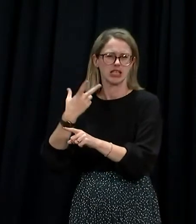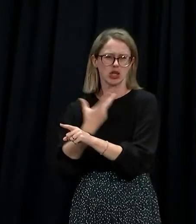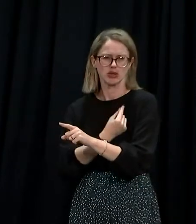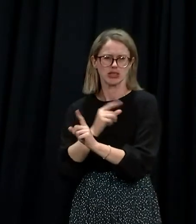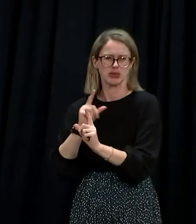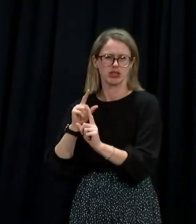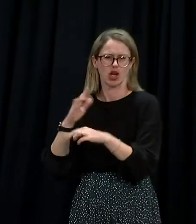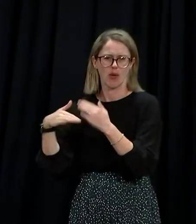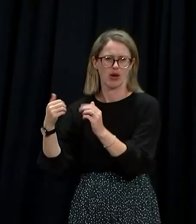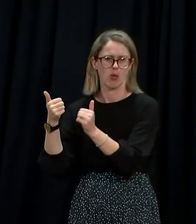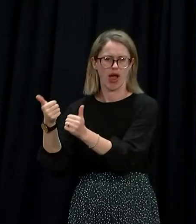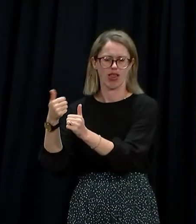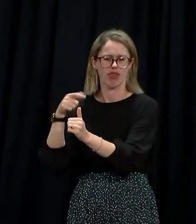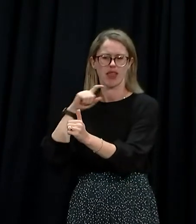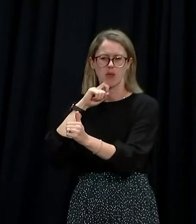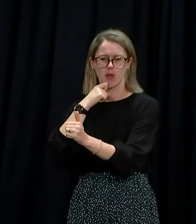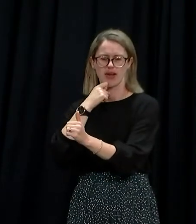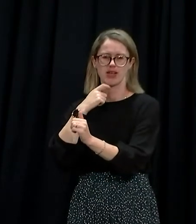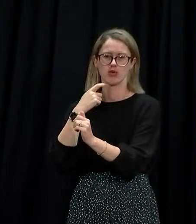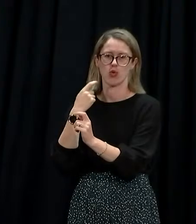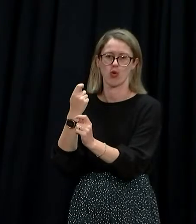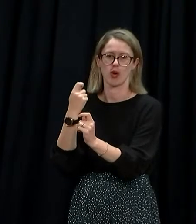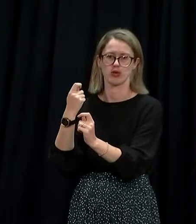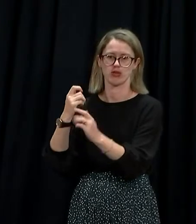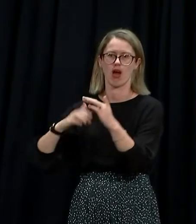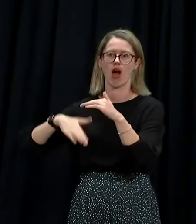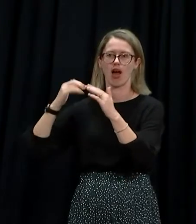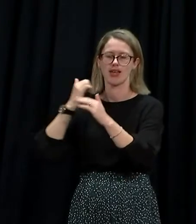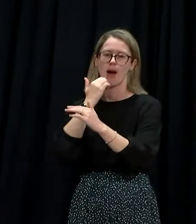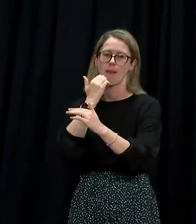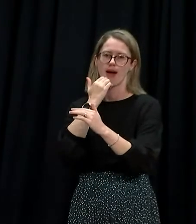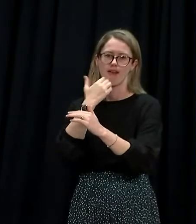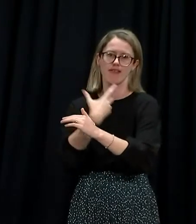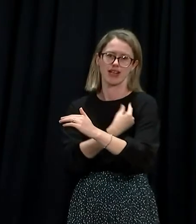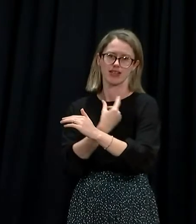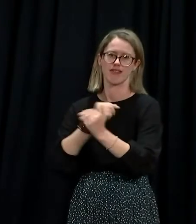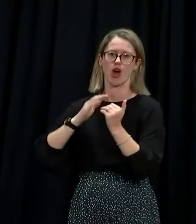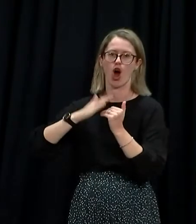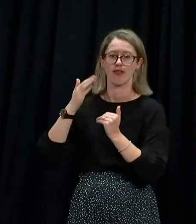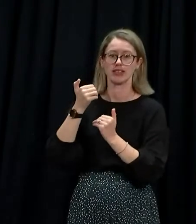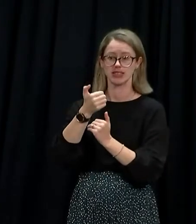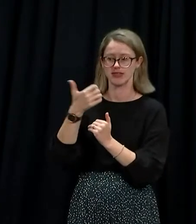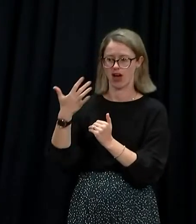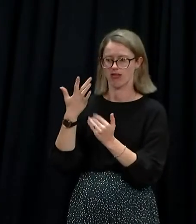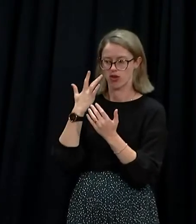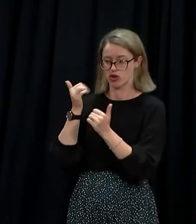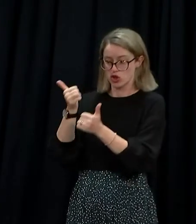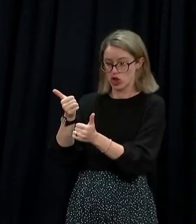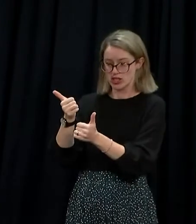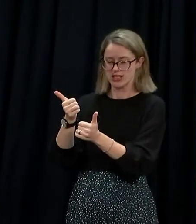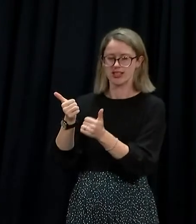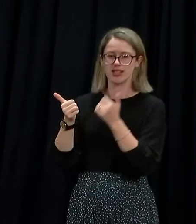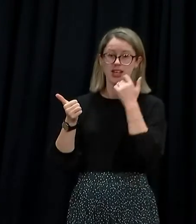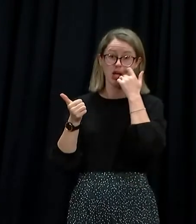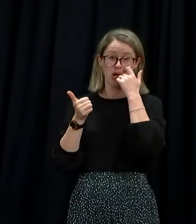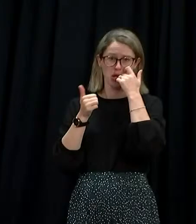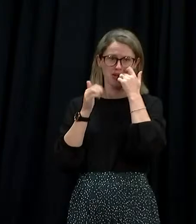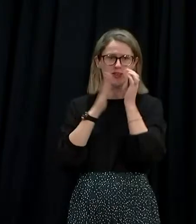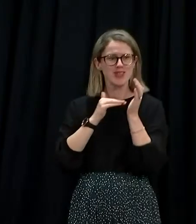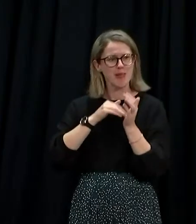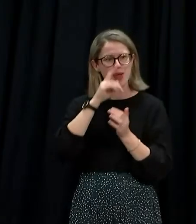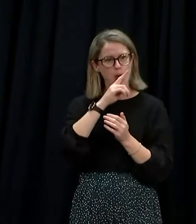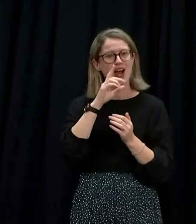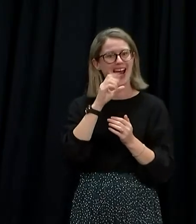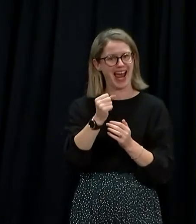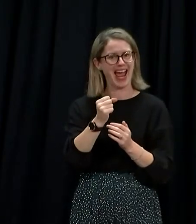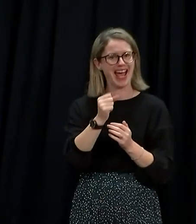doses, so you can assume that we'll hit that for fully vaccinated for our over 65. So really good signs that we have it within our power in New Zealand to